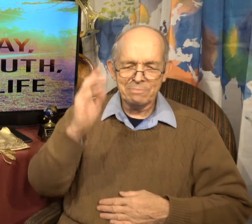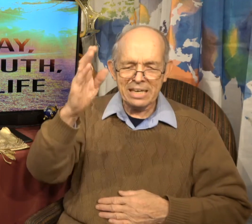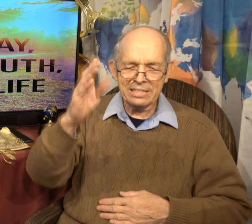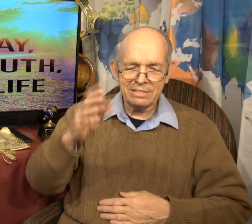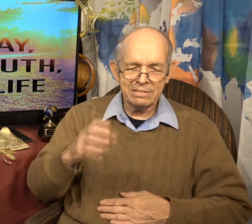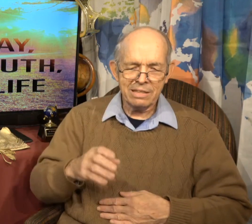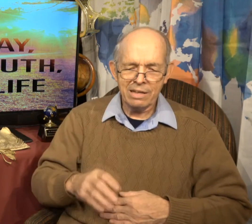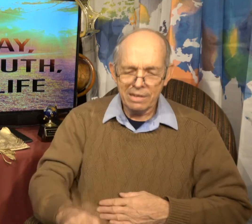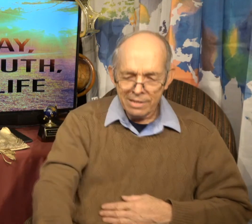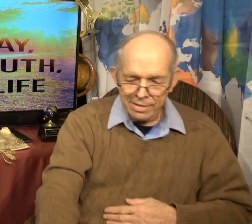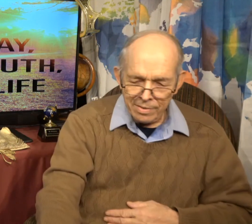Amen.